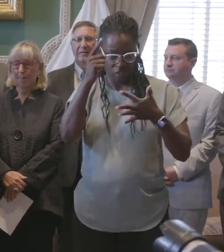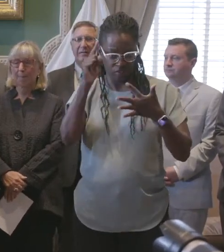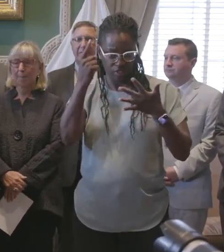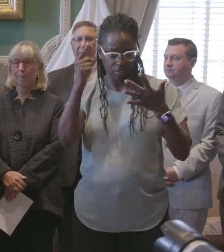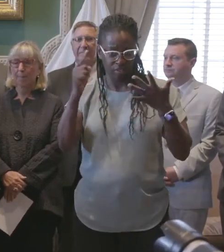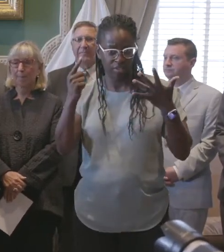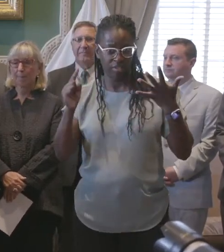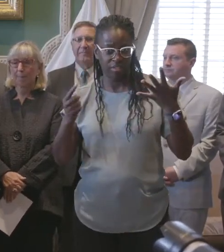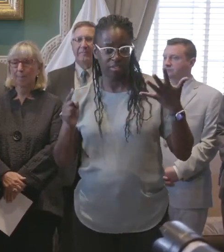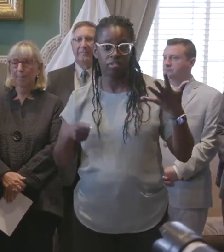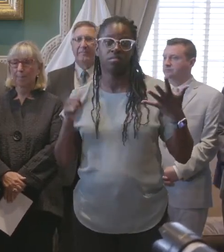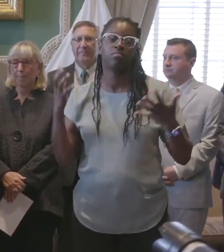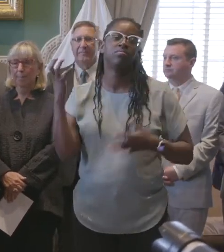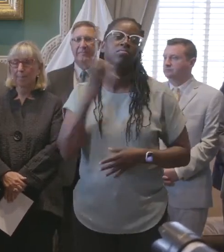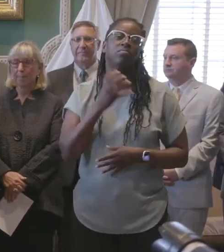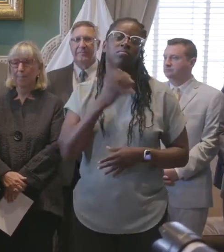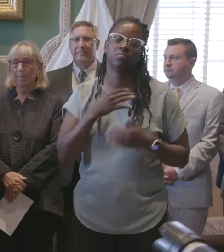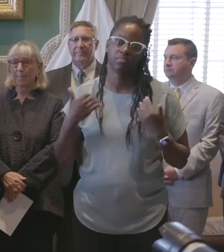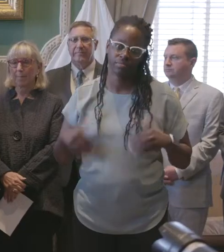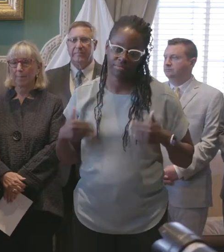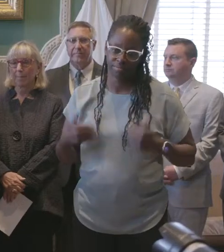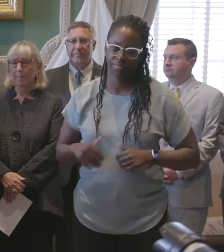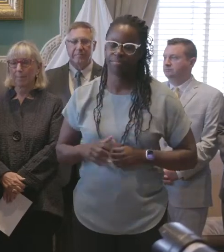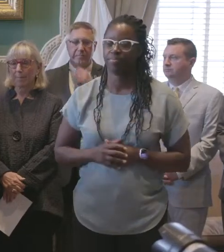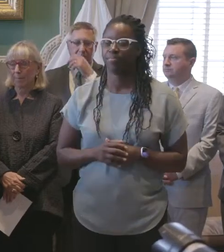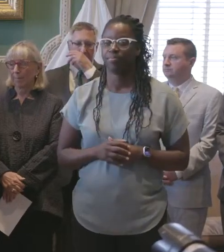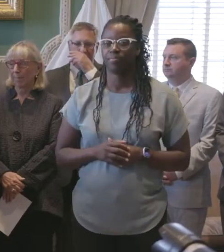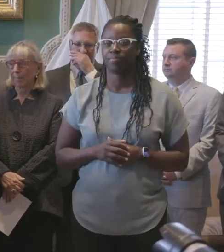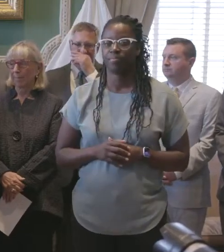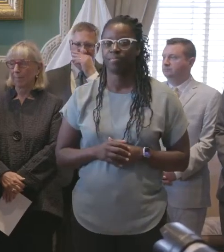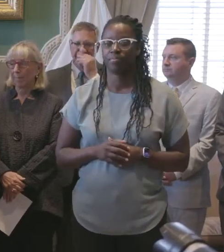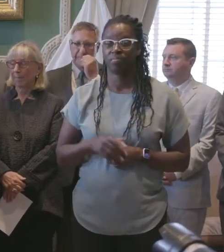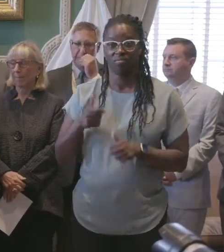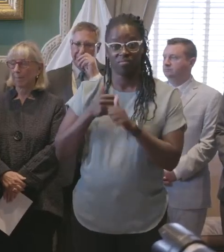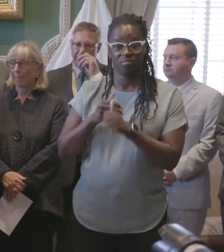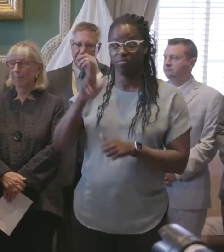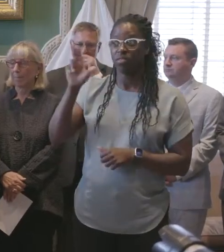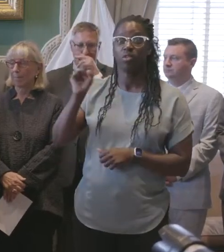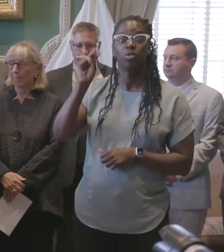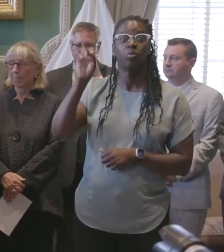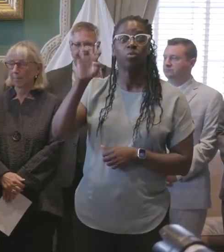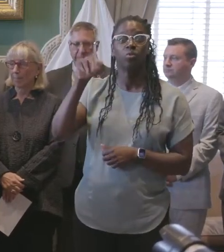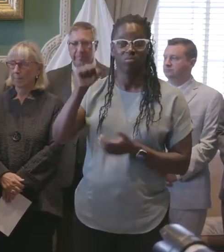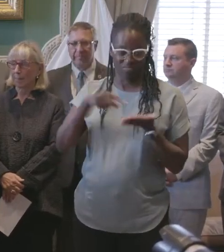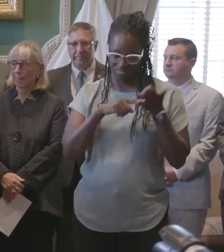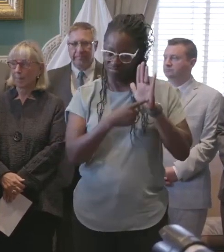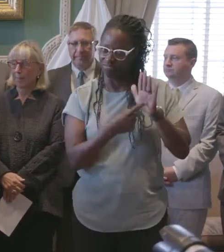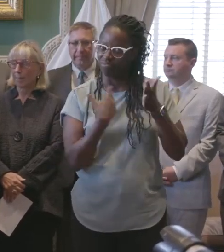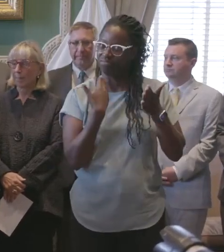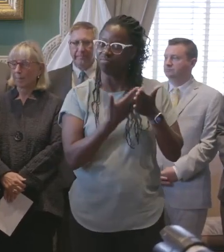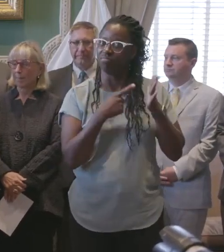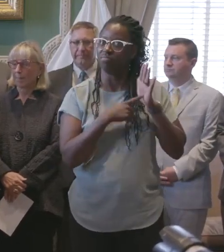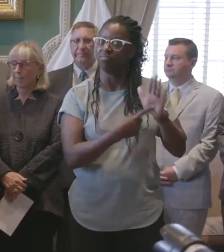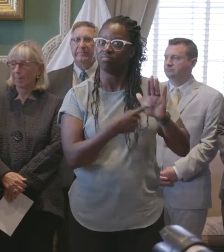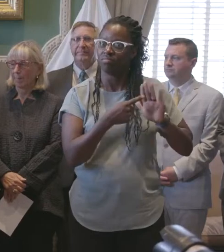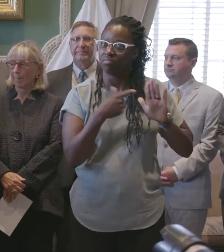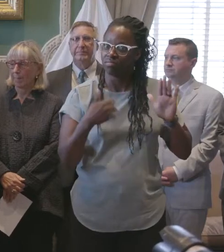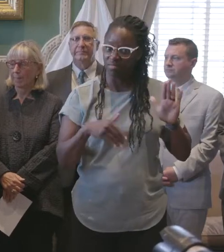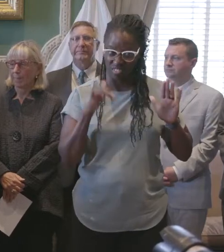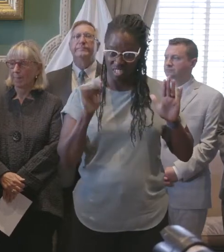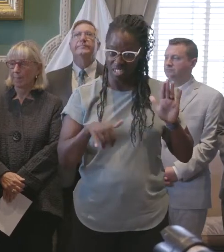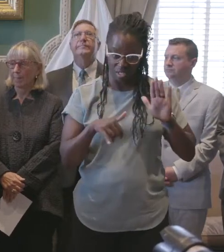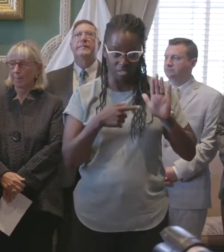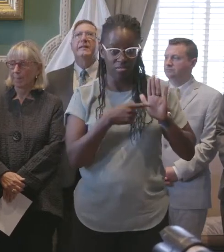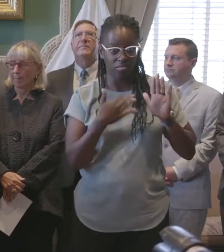we know that the competition is fierce, and our residents face challenges. So we are not resting, and we're